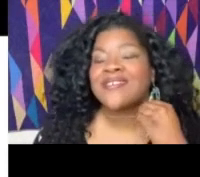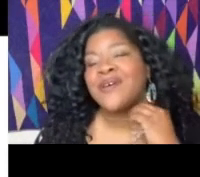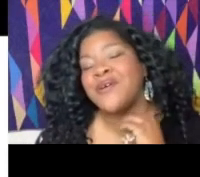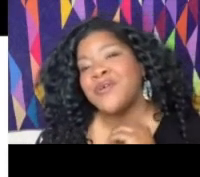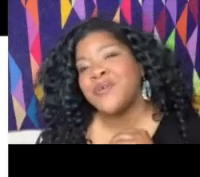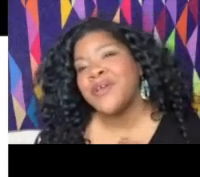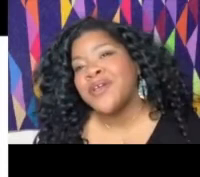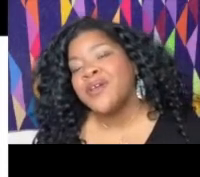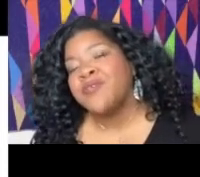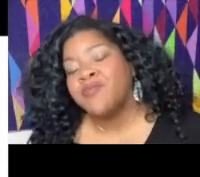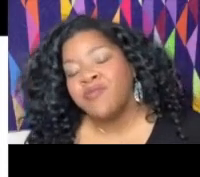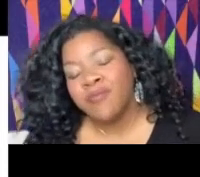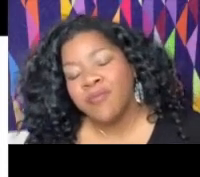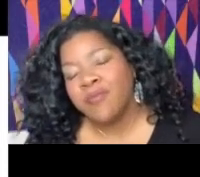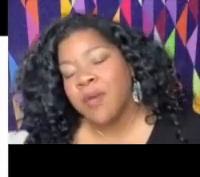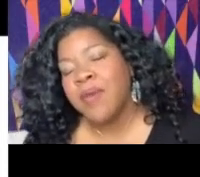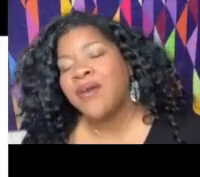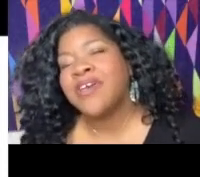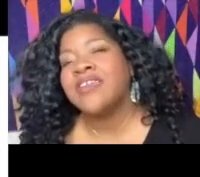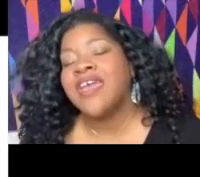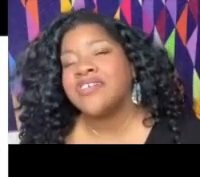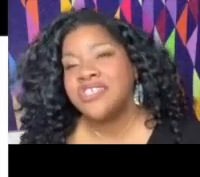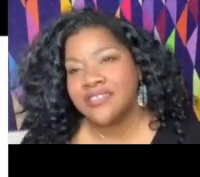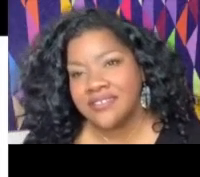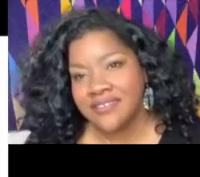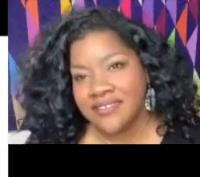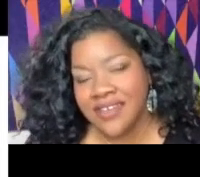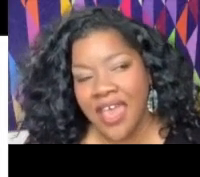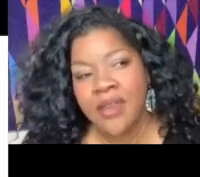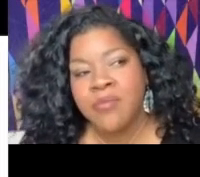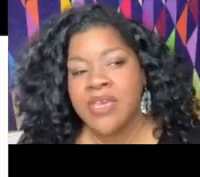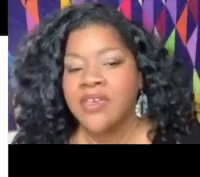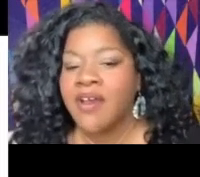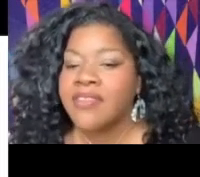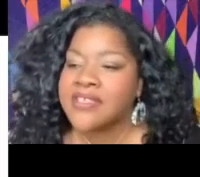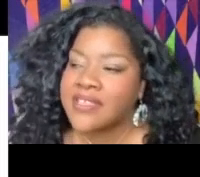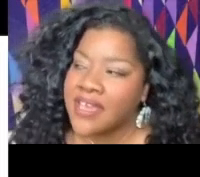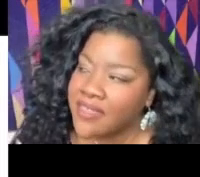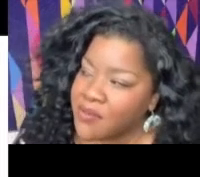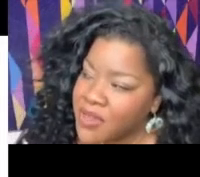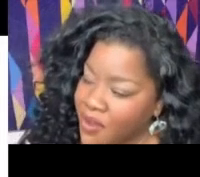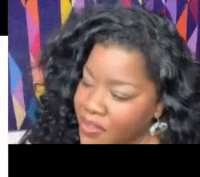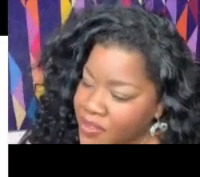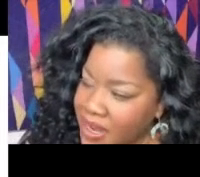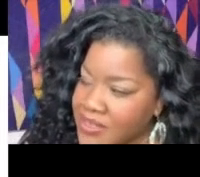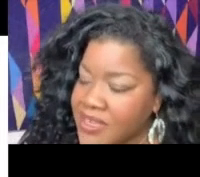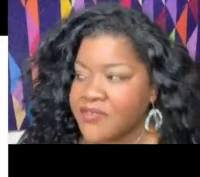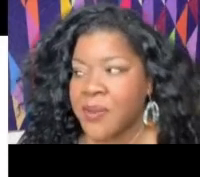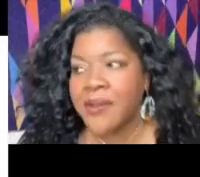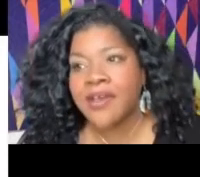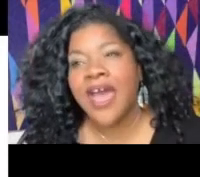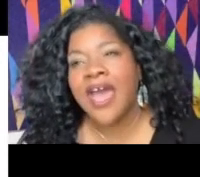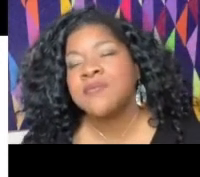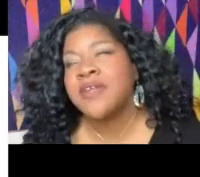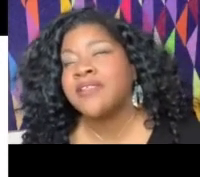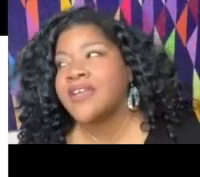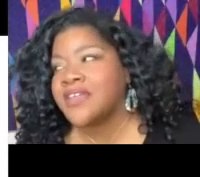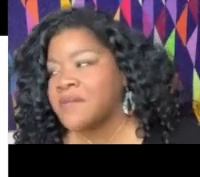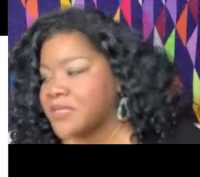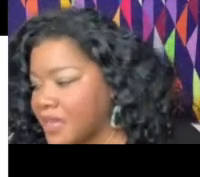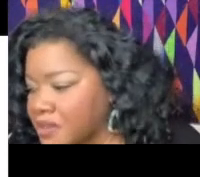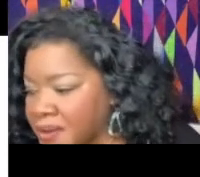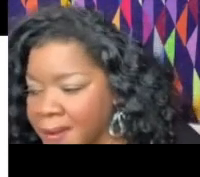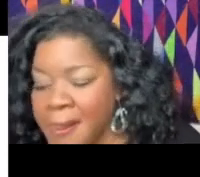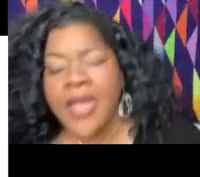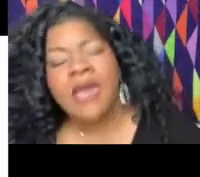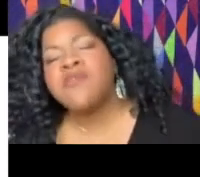Yes, so about connection and being on this land that we call the United States of America, I spent a lot of time